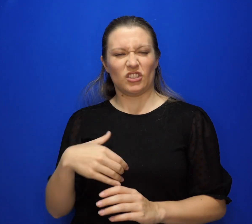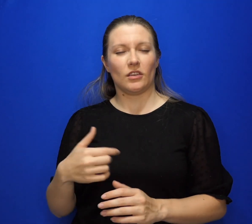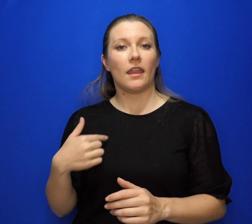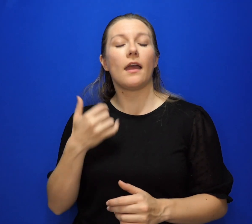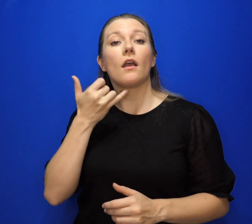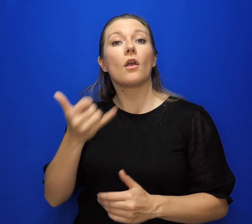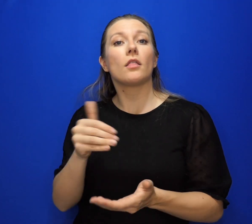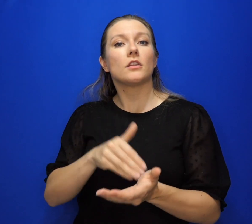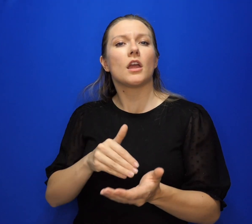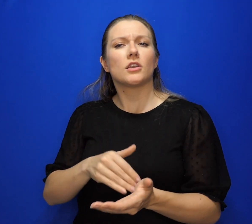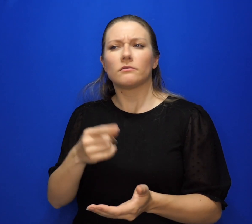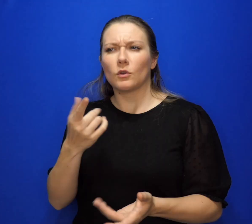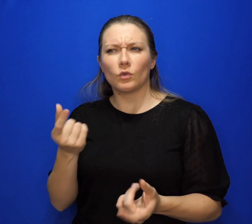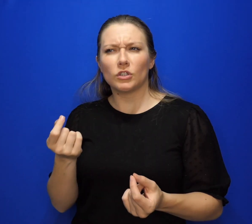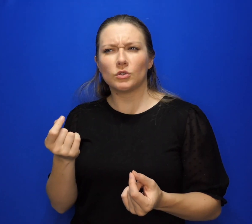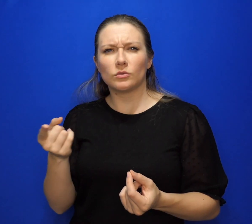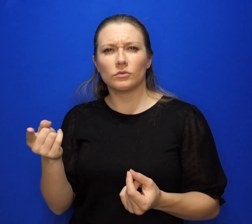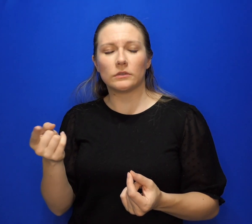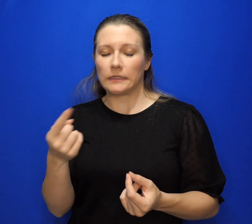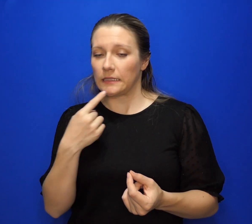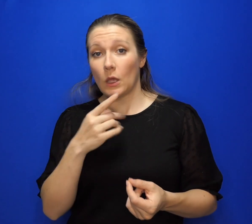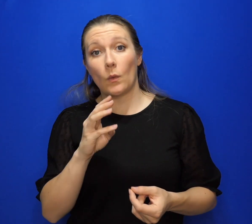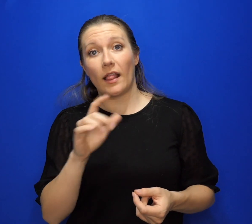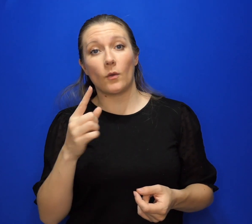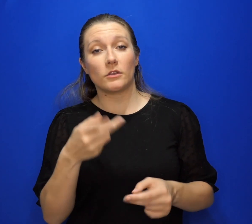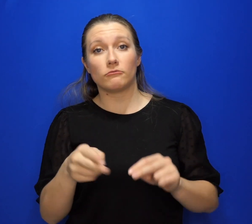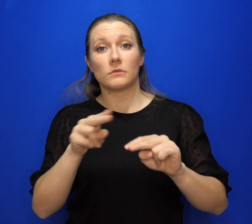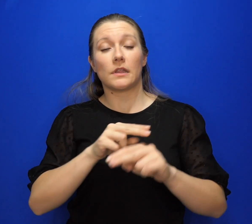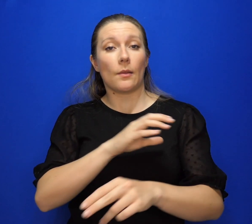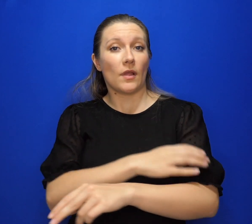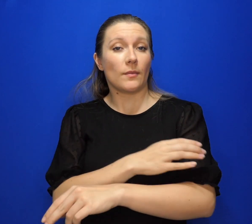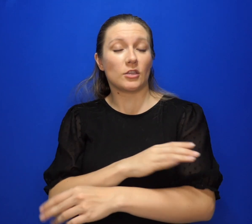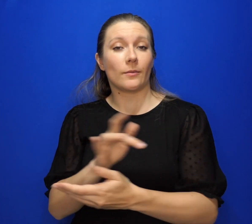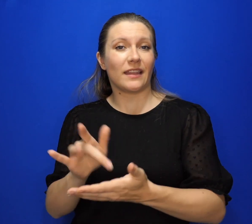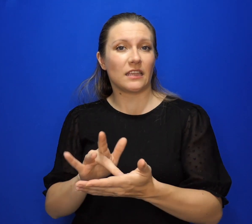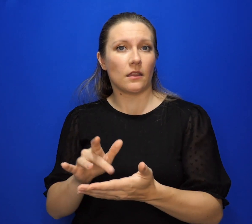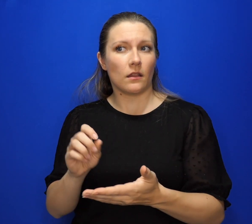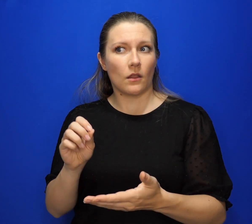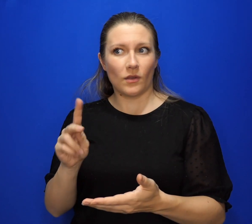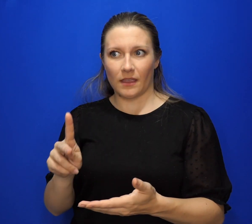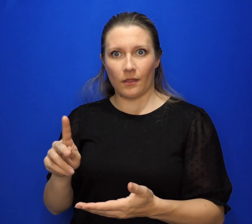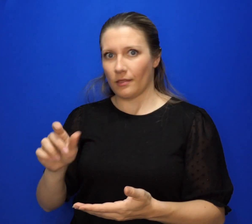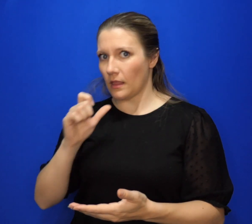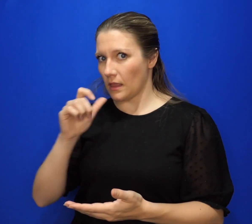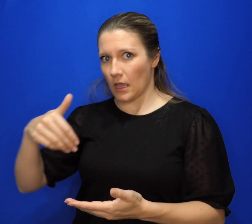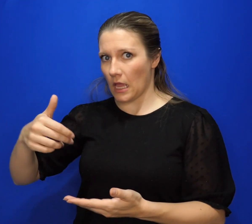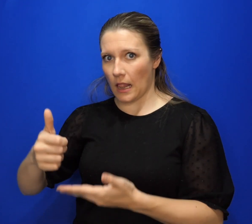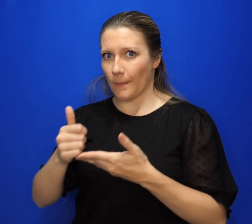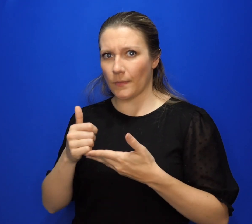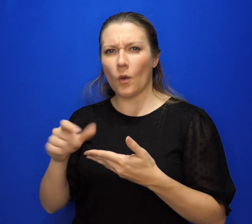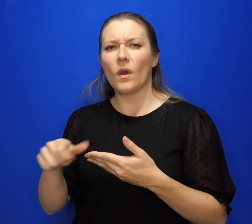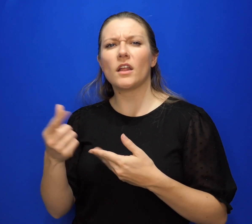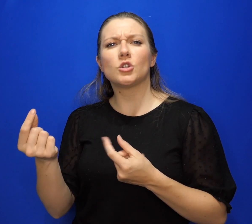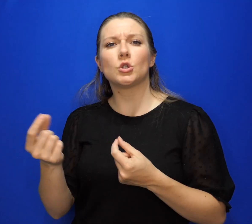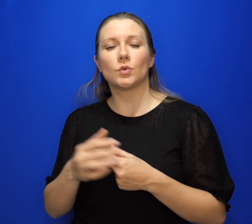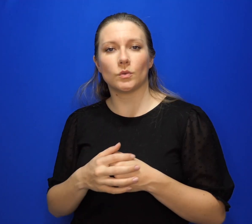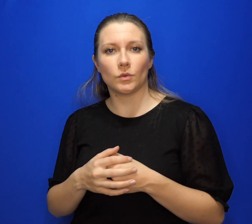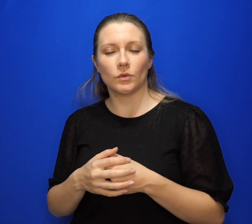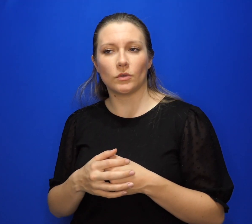we're upping her blood pressure medication." I was like, "Well, that hasn't helped. What else are you going to do?" And he's like, "Well, I could try giving her more." I said, "You know what else you could